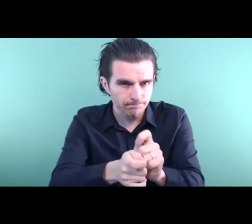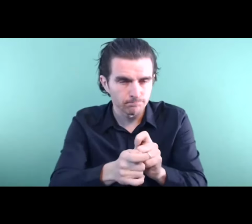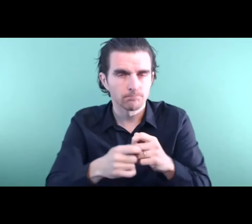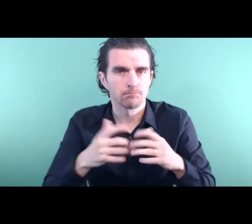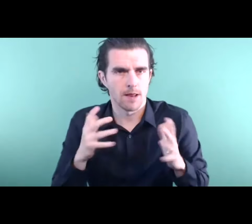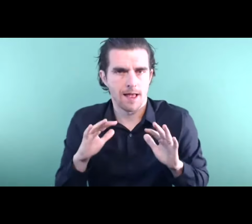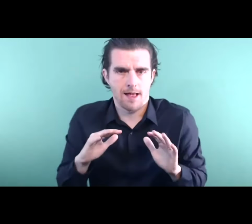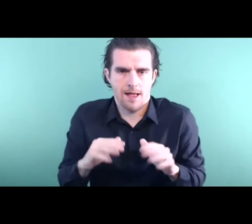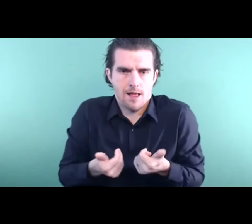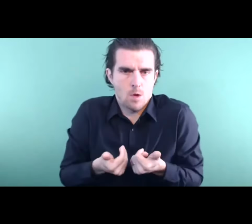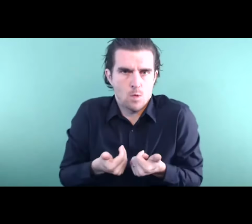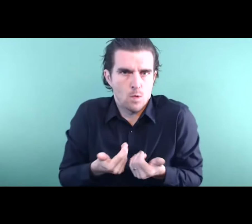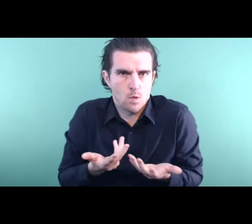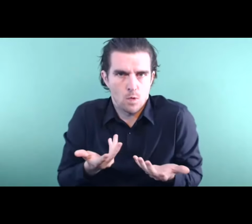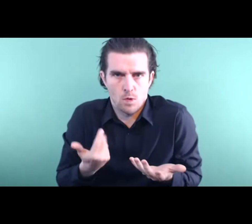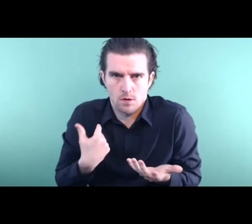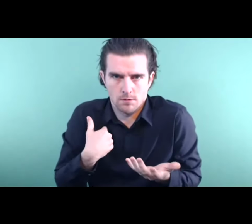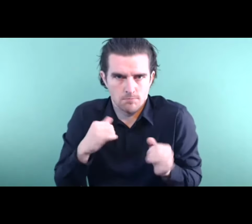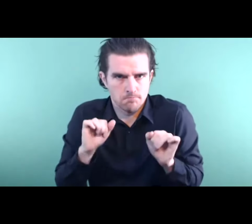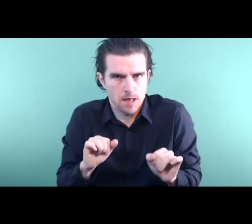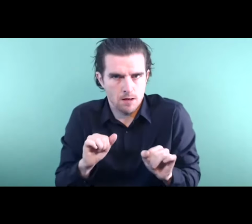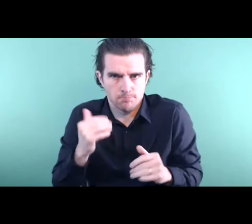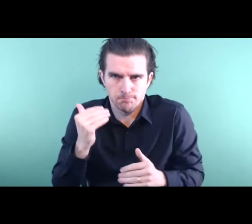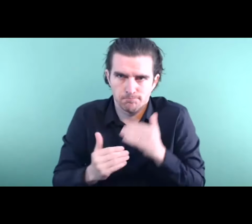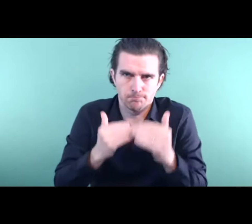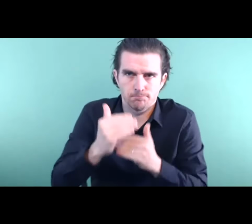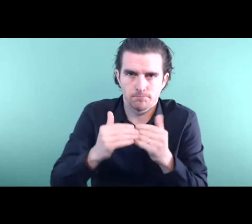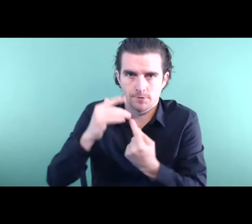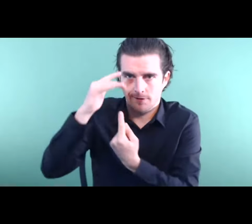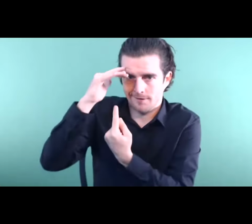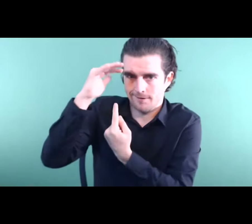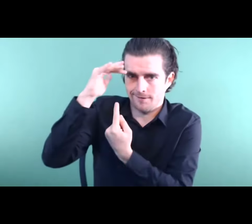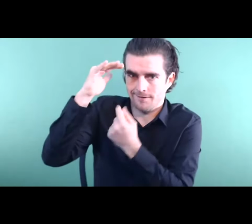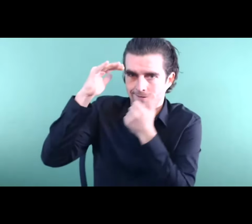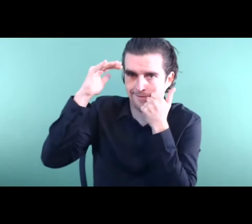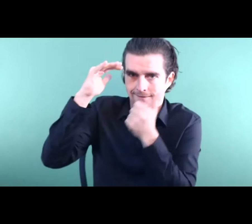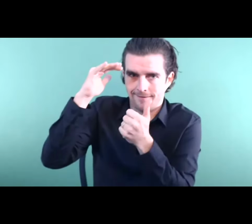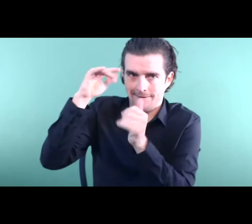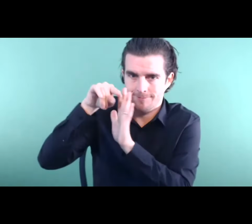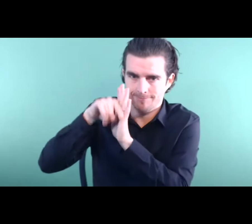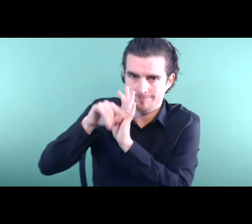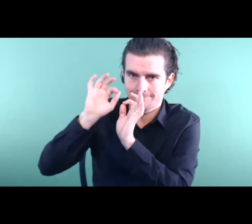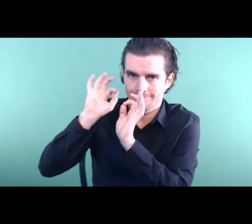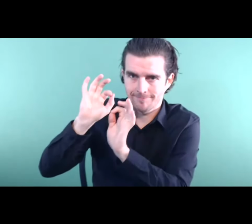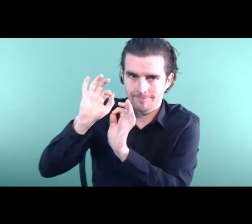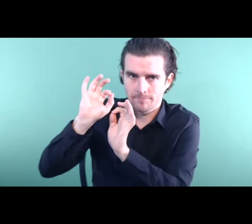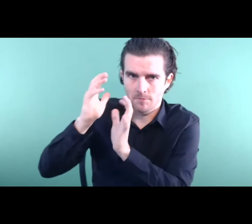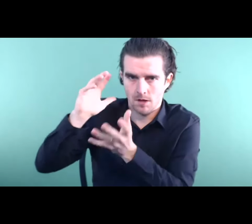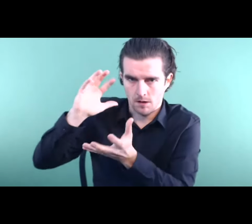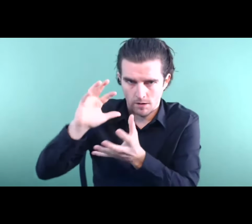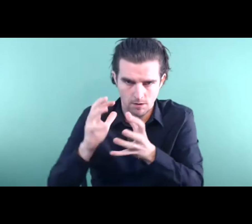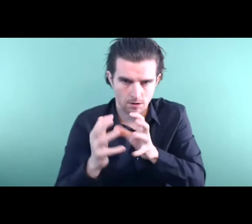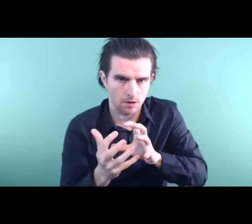influence policy and practice at all levels, right? And so I'm very thankful that we are having this